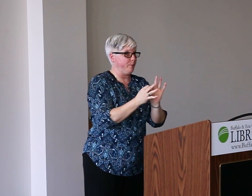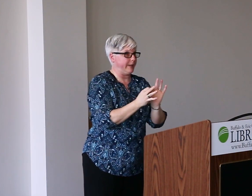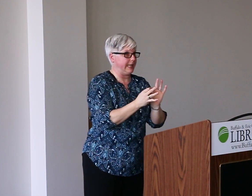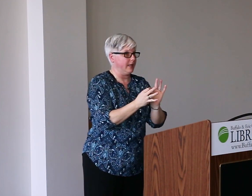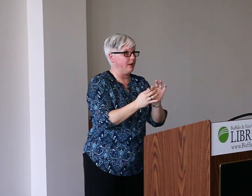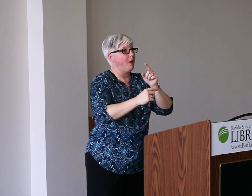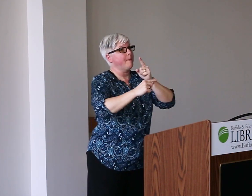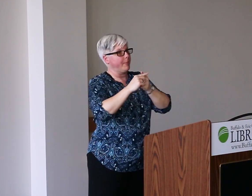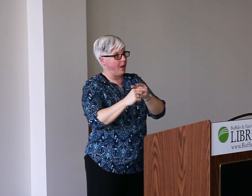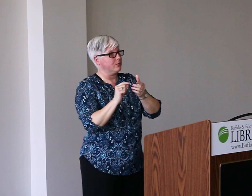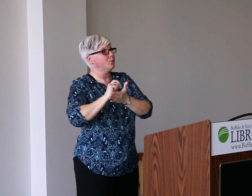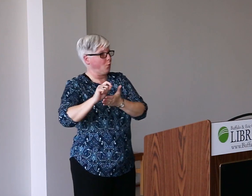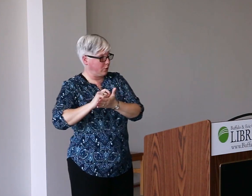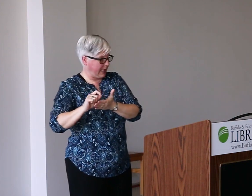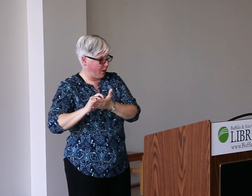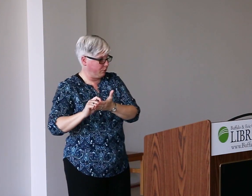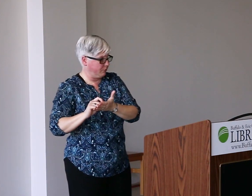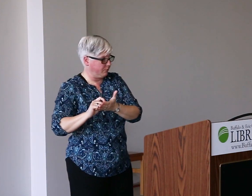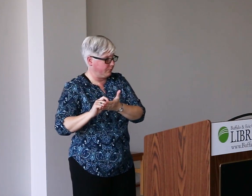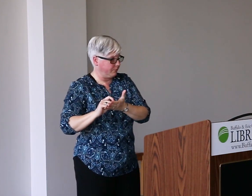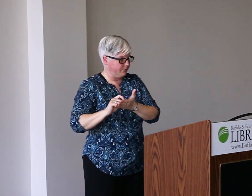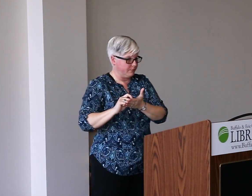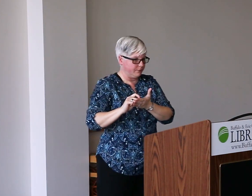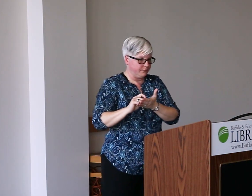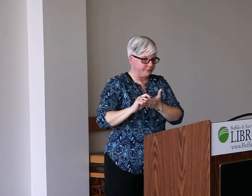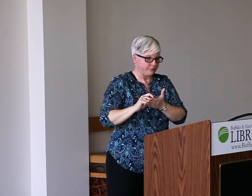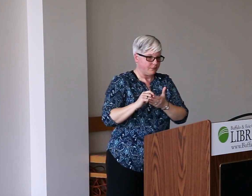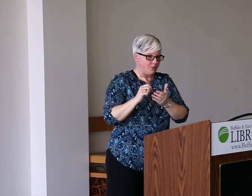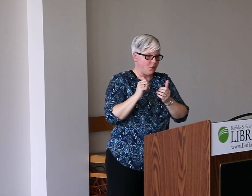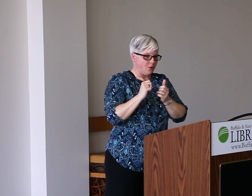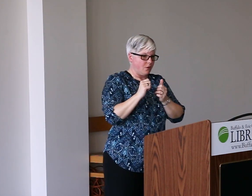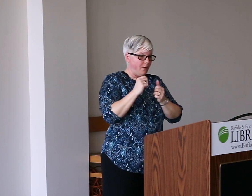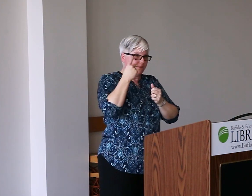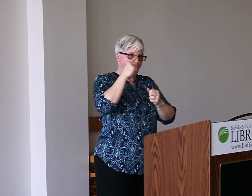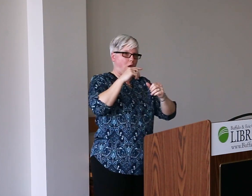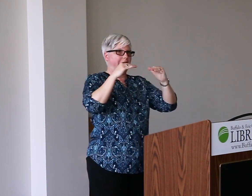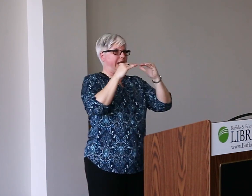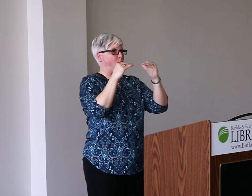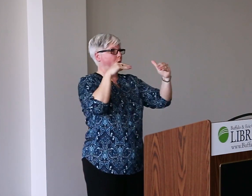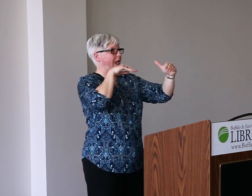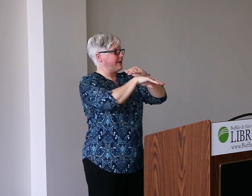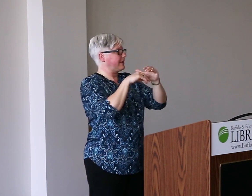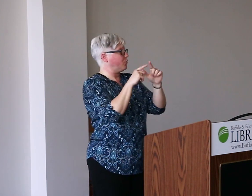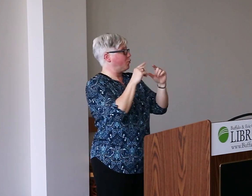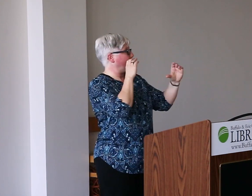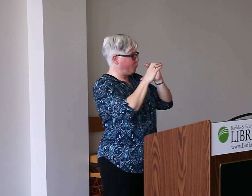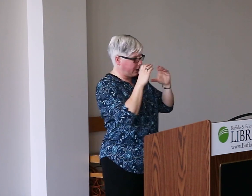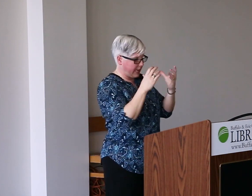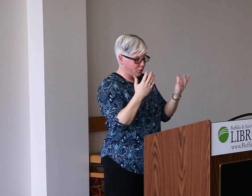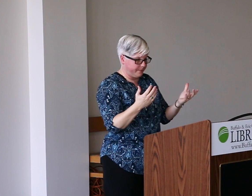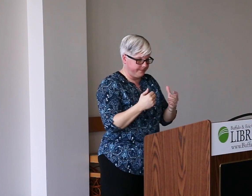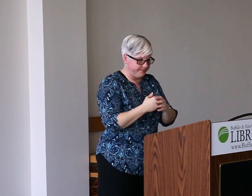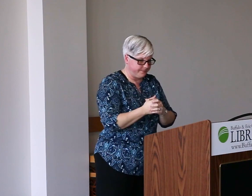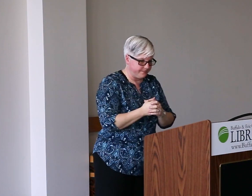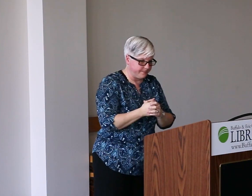ASL interpreters plus note takers. and it was for equal access to